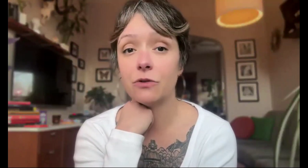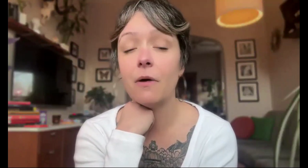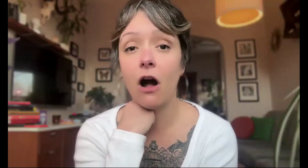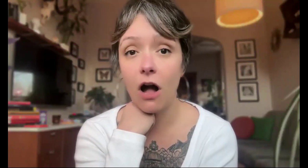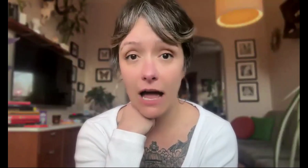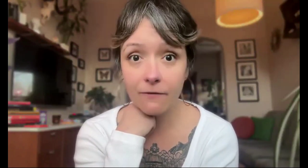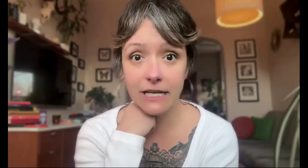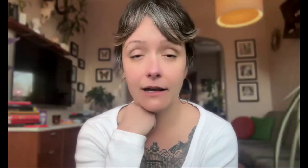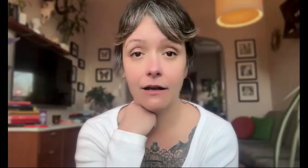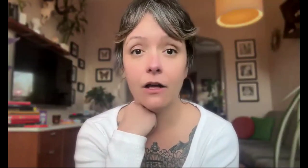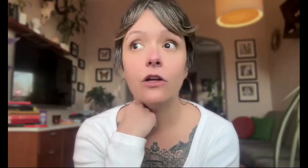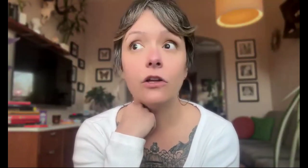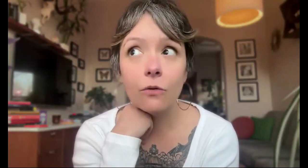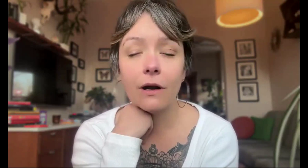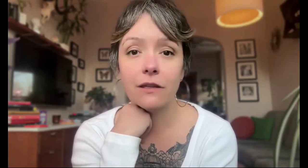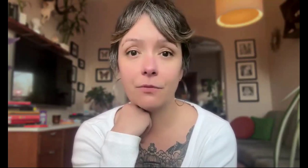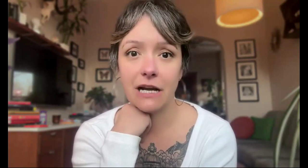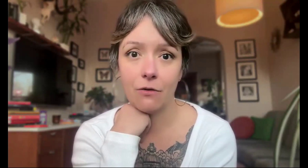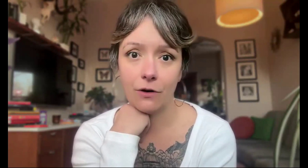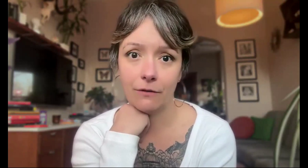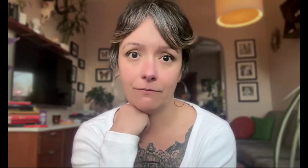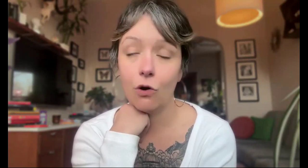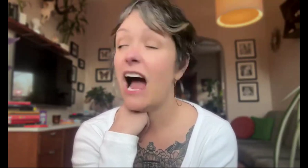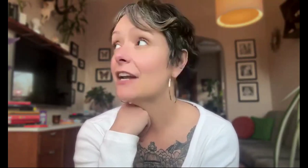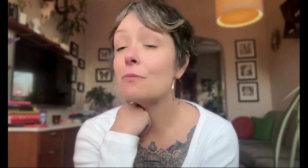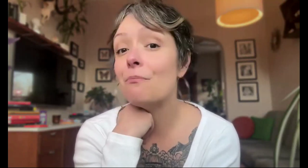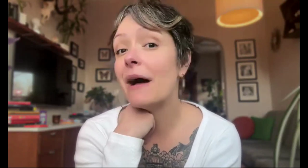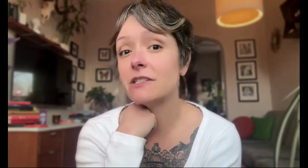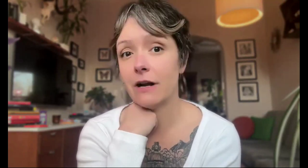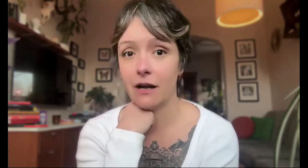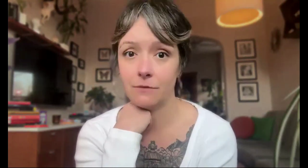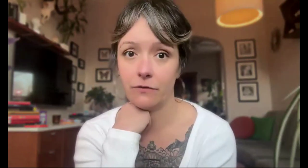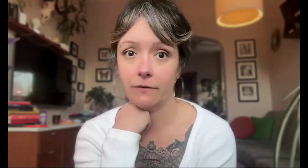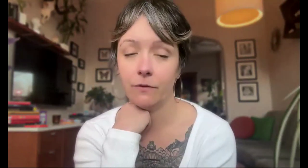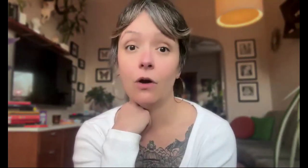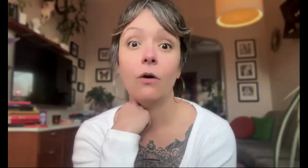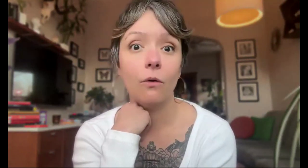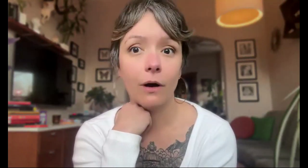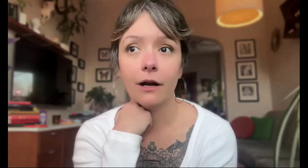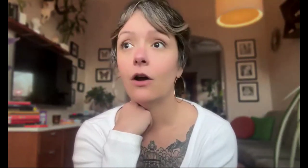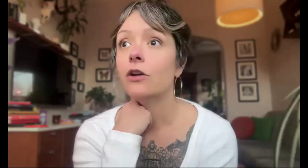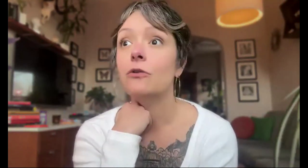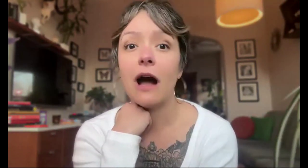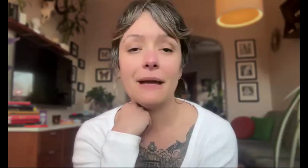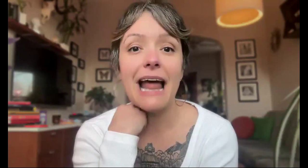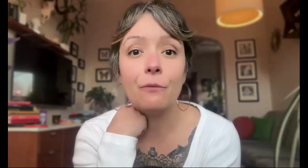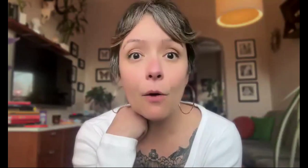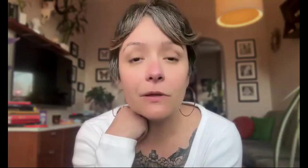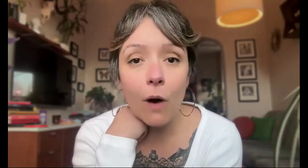classroom every day. You are in the pretend corner and your best friend comes over, or you come in and we open the